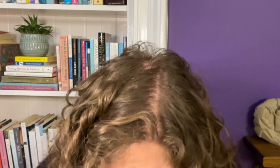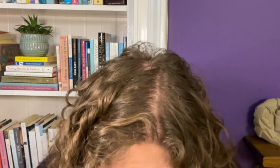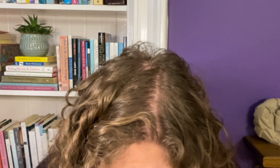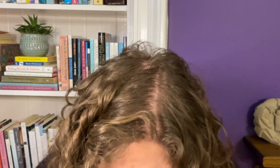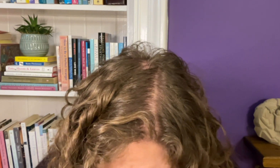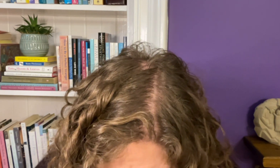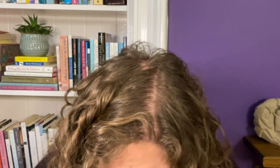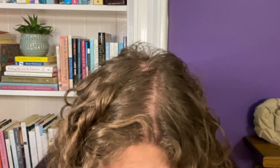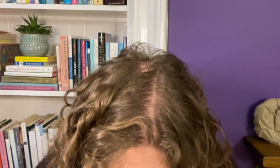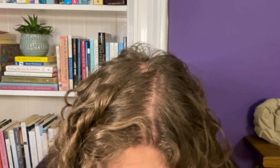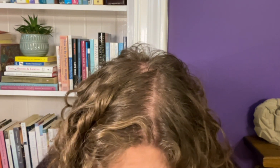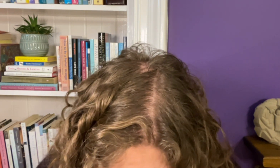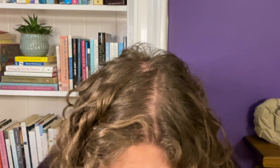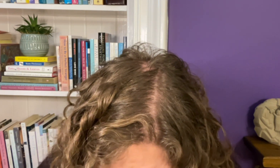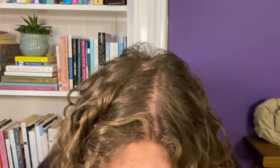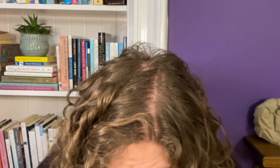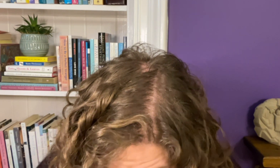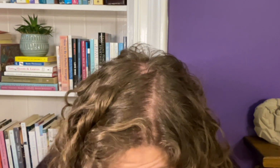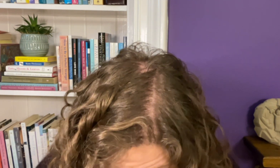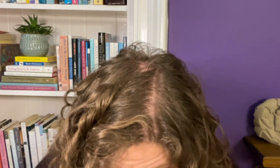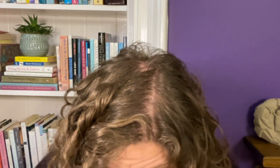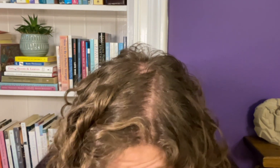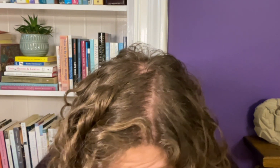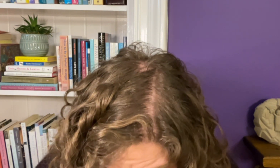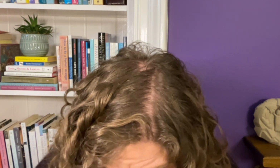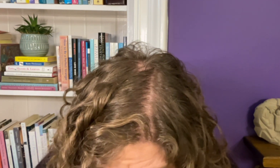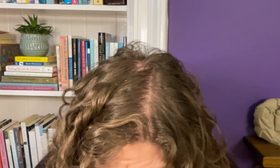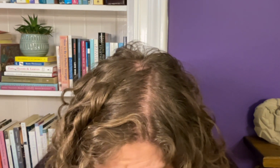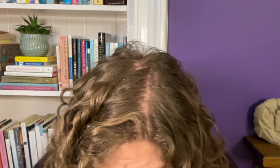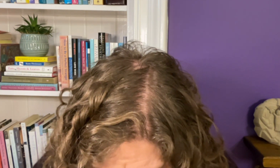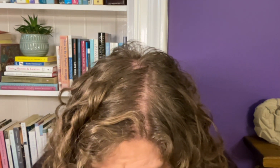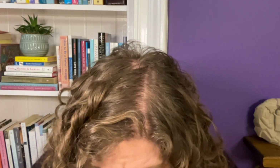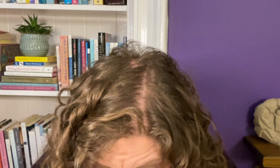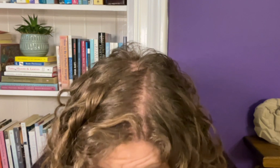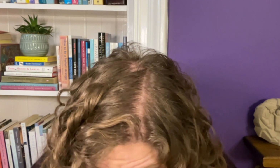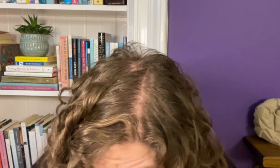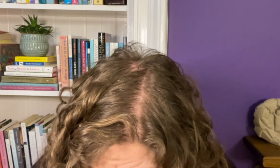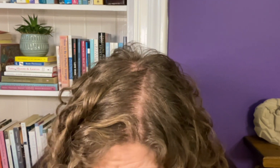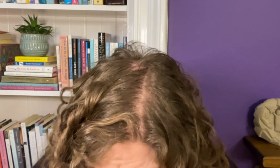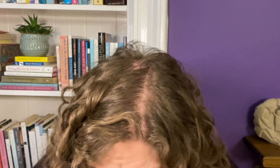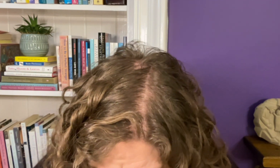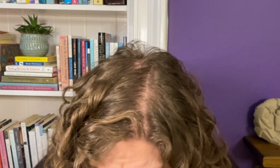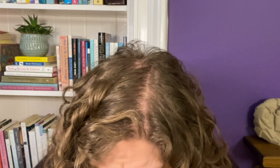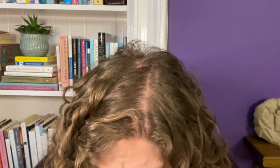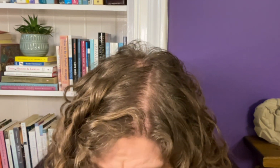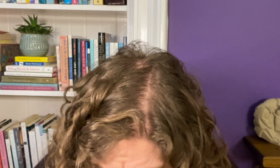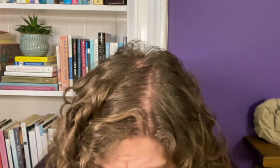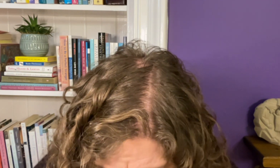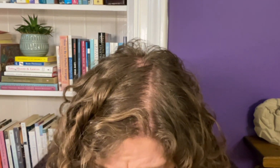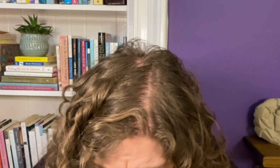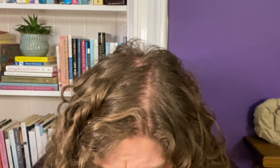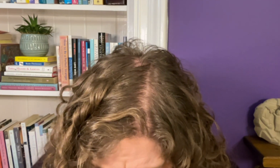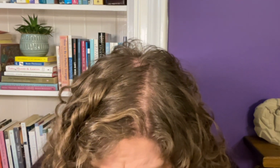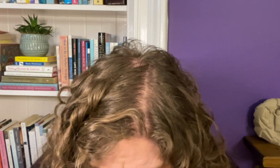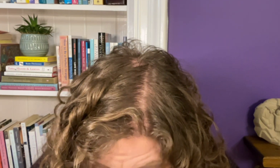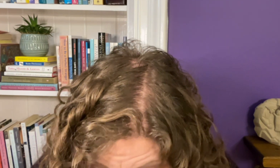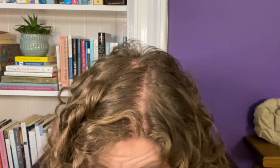Especially we remember today the people of Palestine and Israel, Ukraine, Yemen,